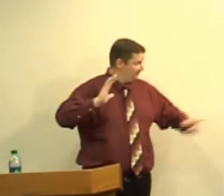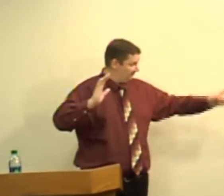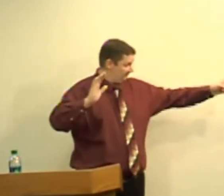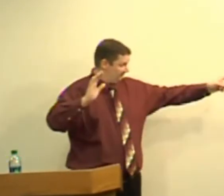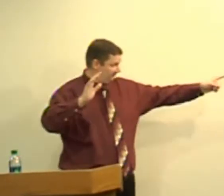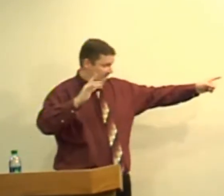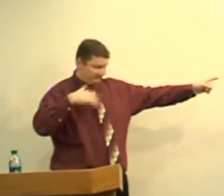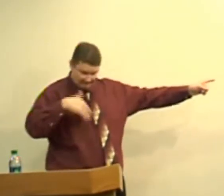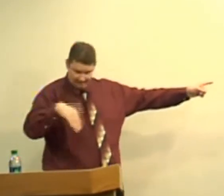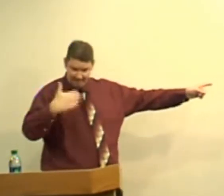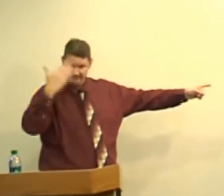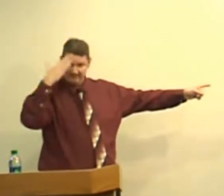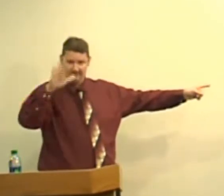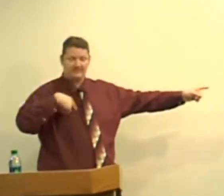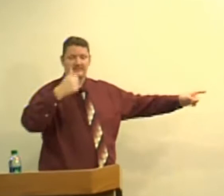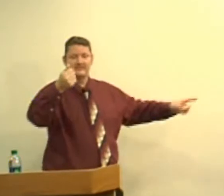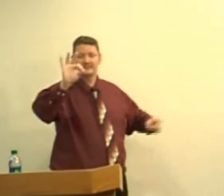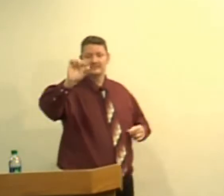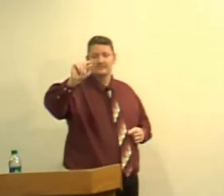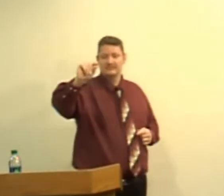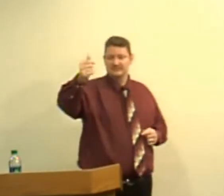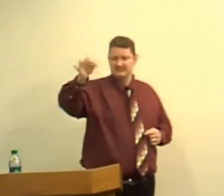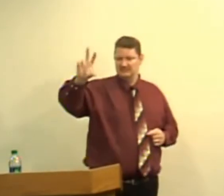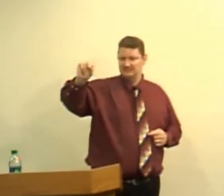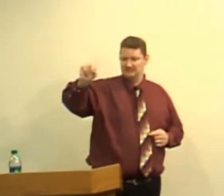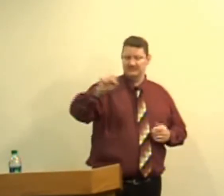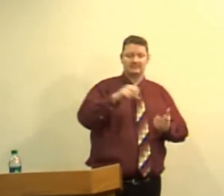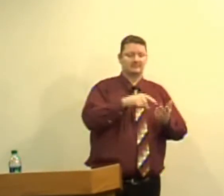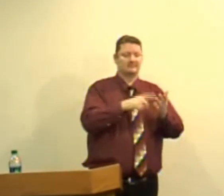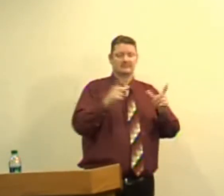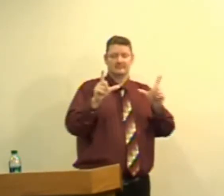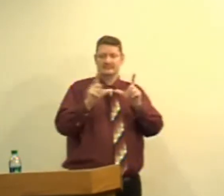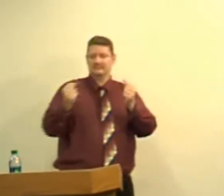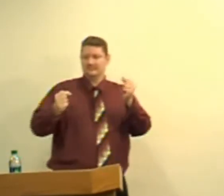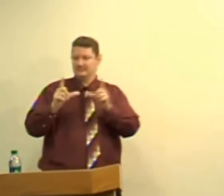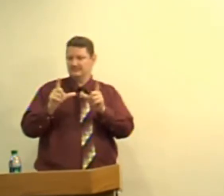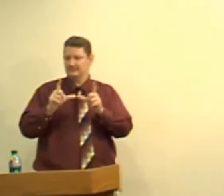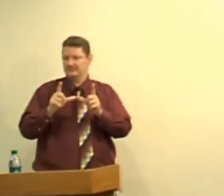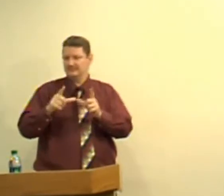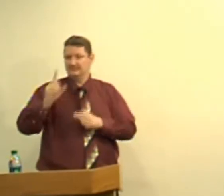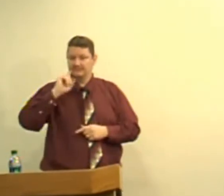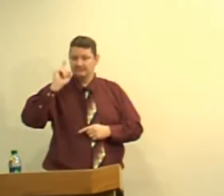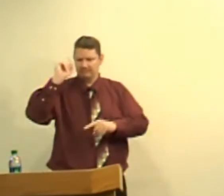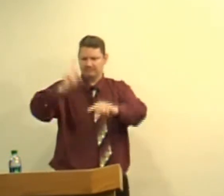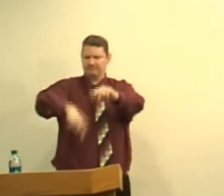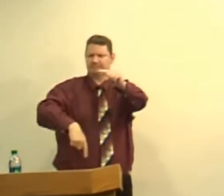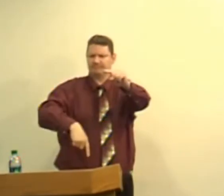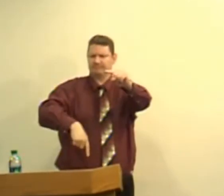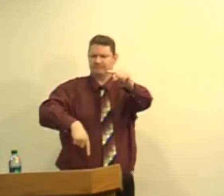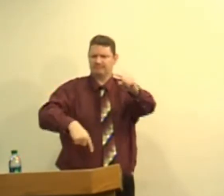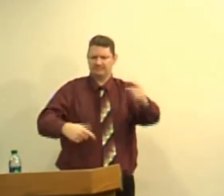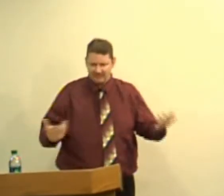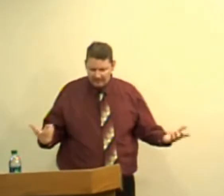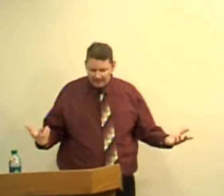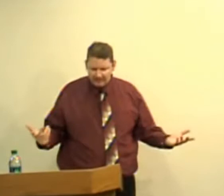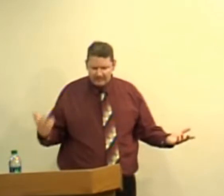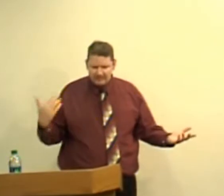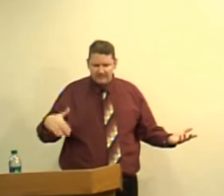And then in the past, also, you know, back in the 1920s and the 1930s, driver's license, the deaf were